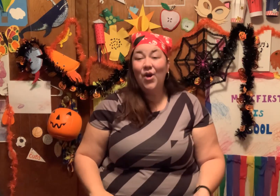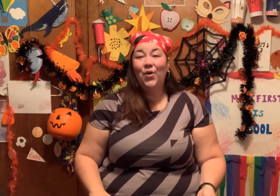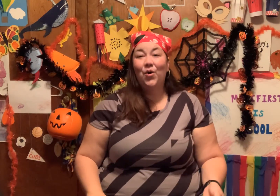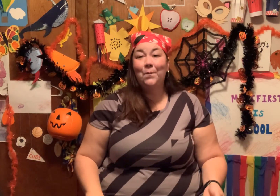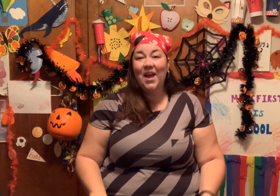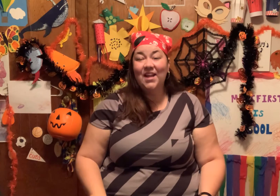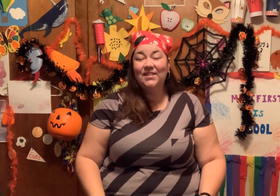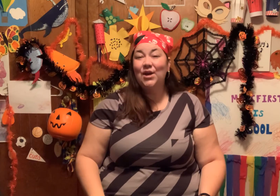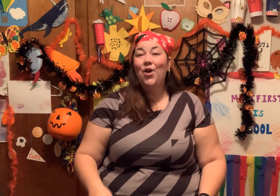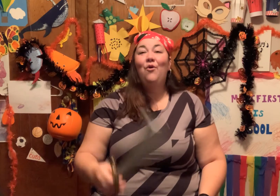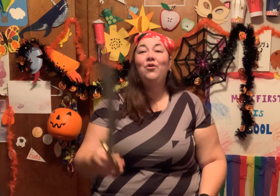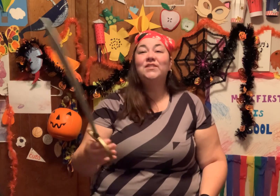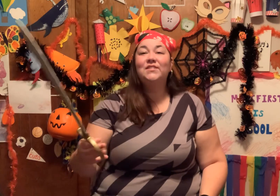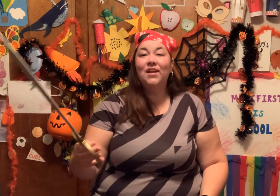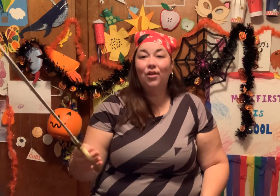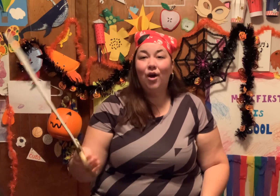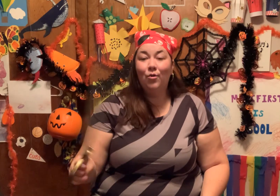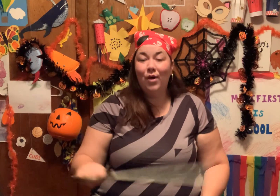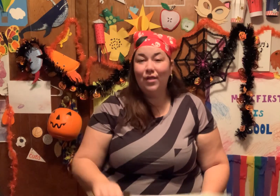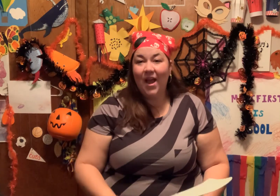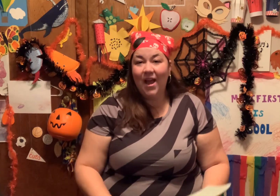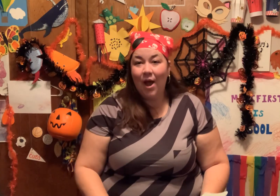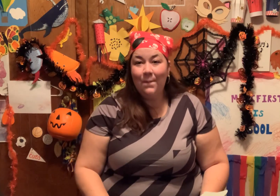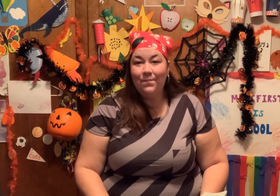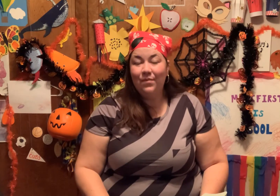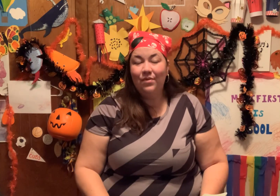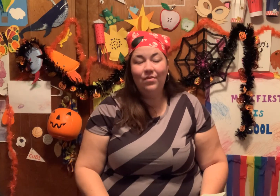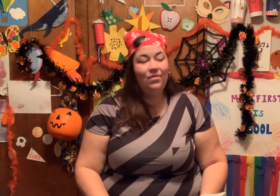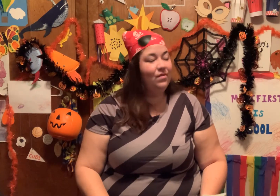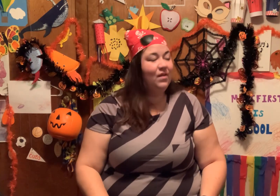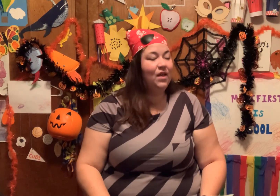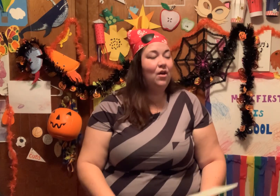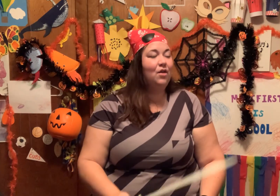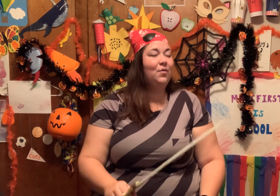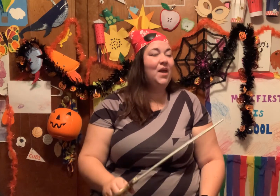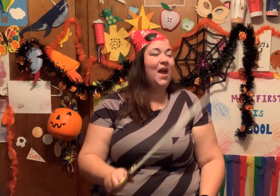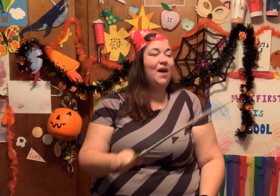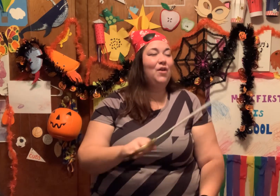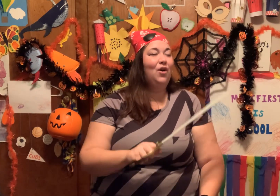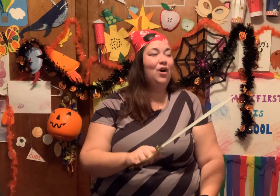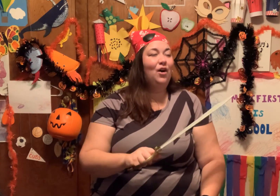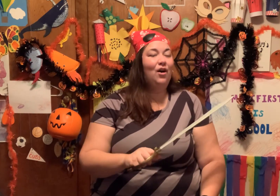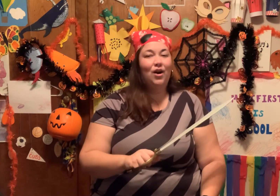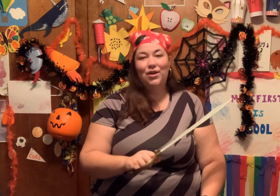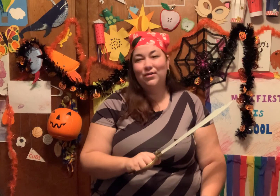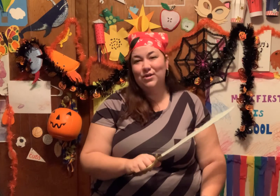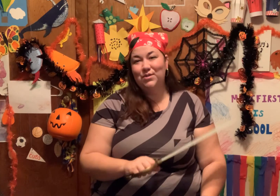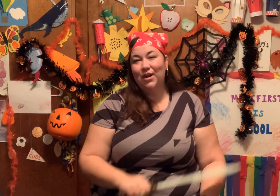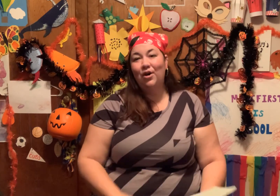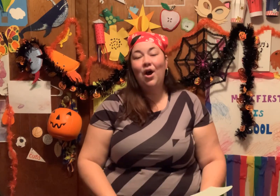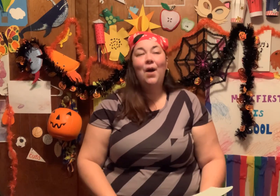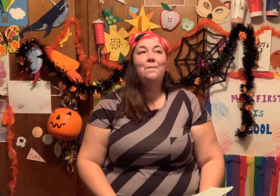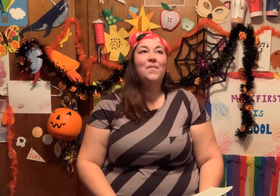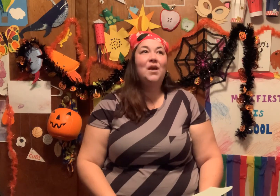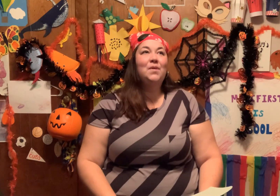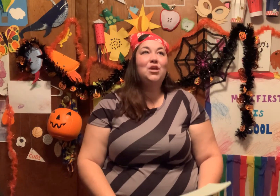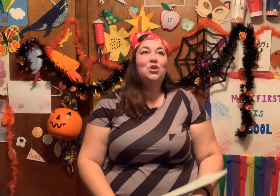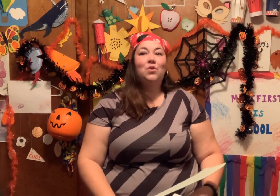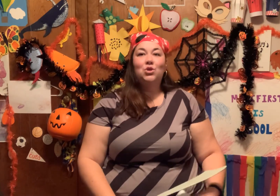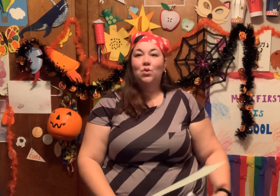or paint or sing along with a sing-along that we have on our YouTube channel. Maybe you enjoy